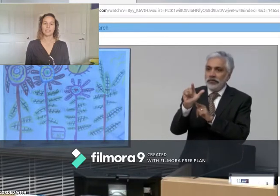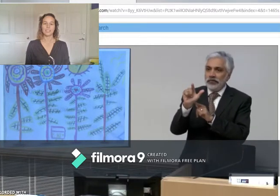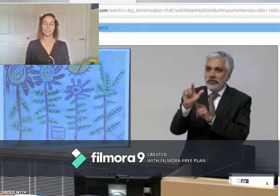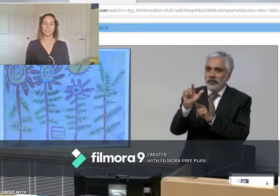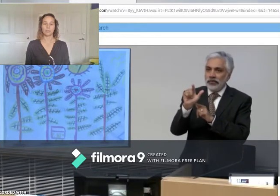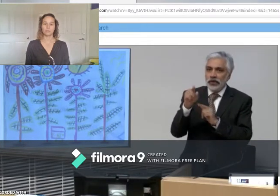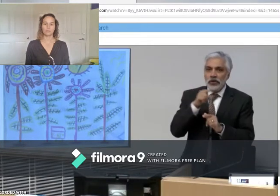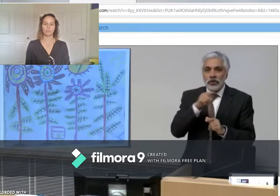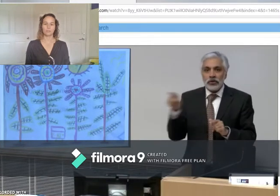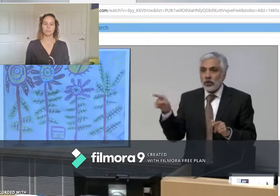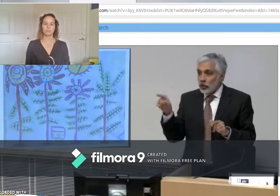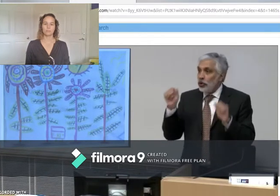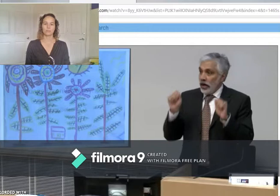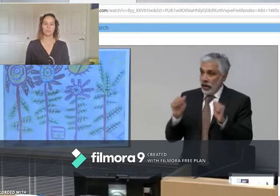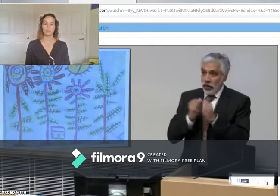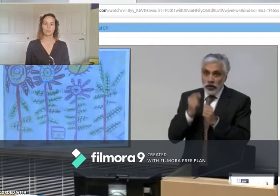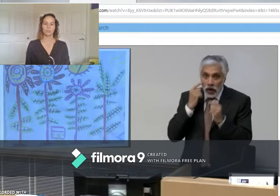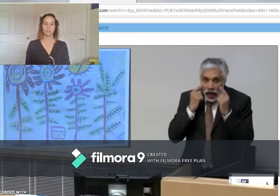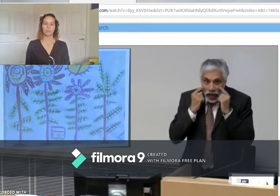and we see the signal.